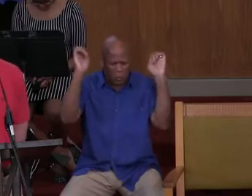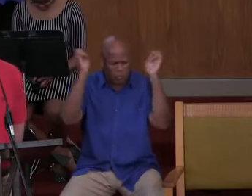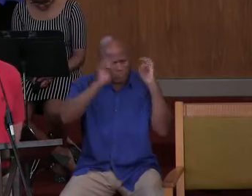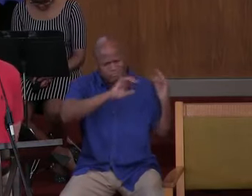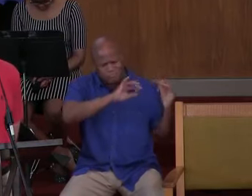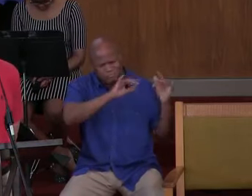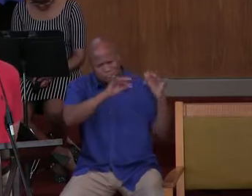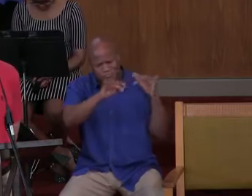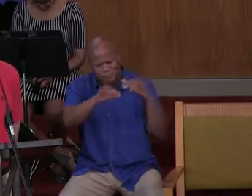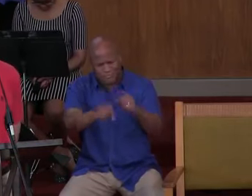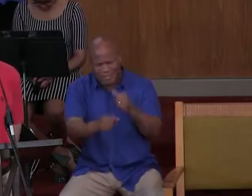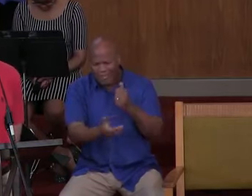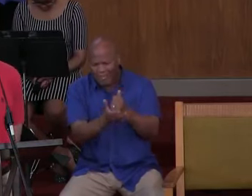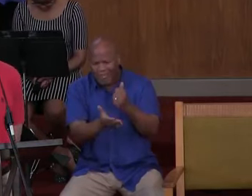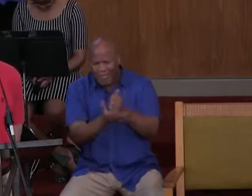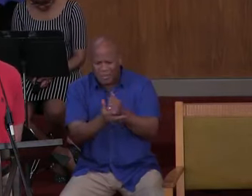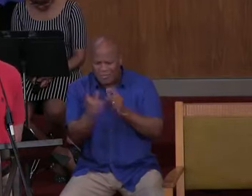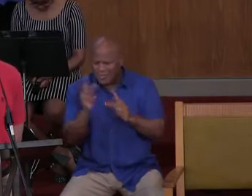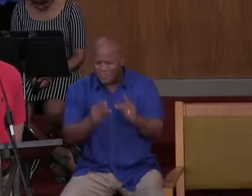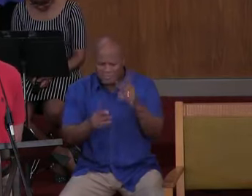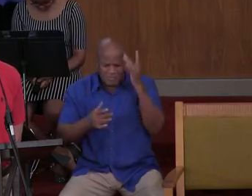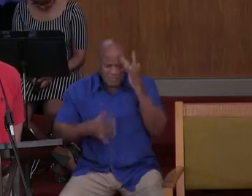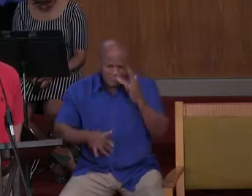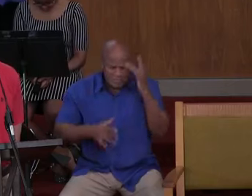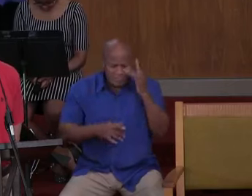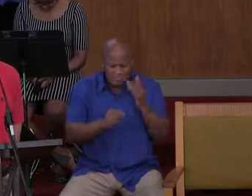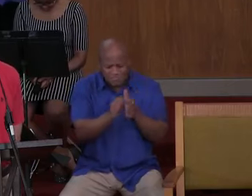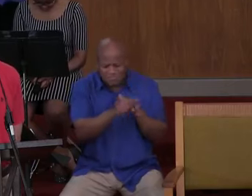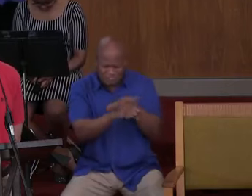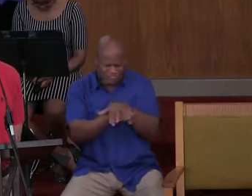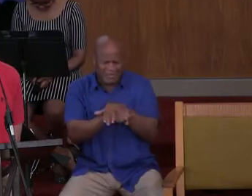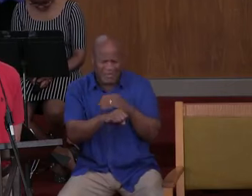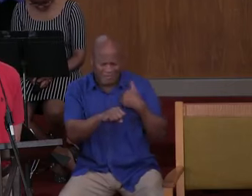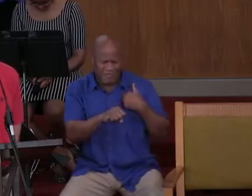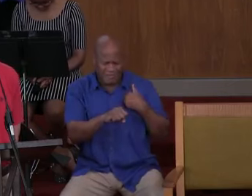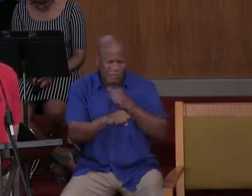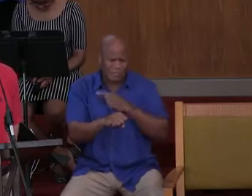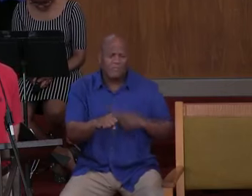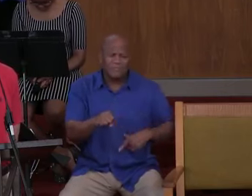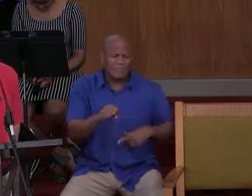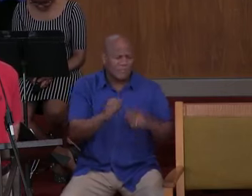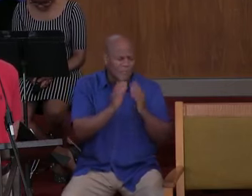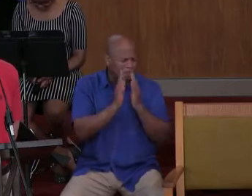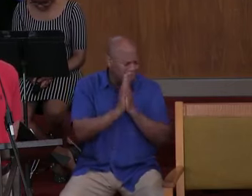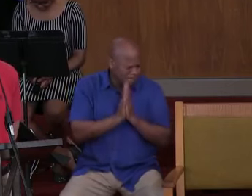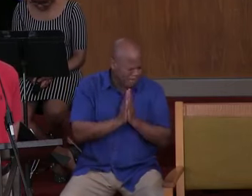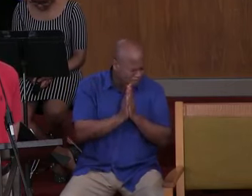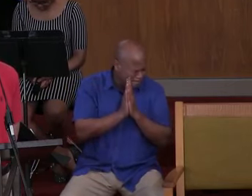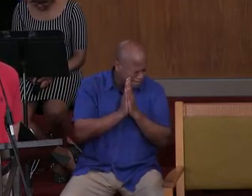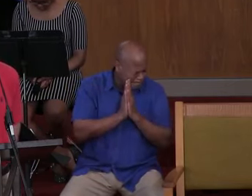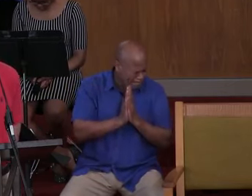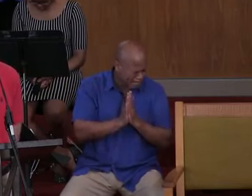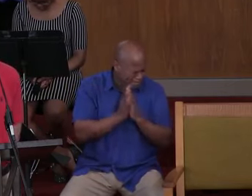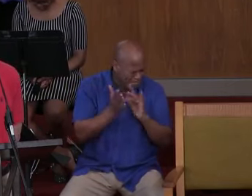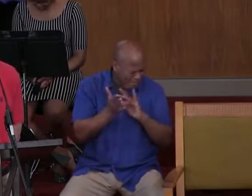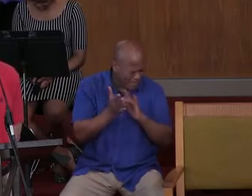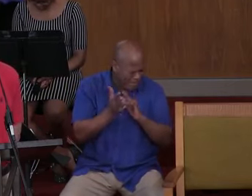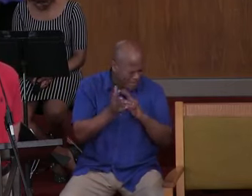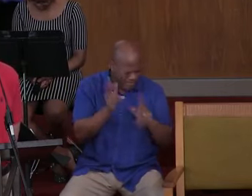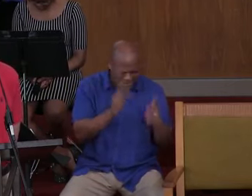working towards helping people with the coronavirus, Lord God and Heavenly King, our medical